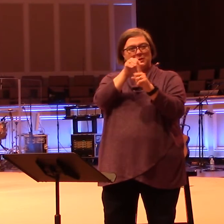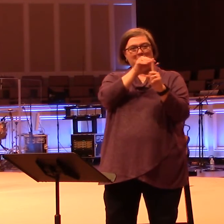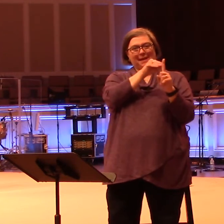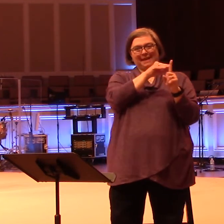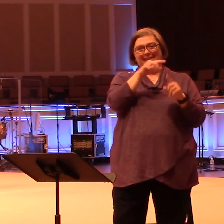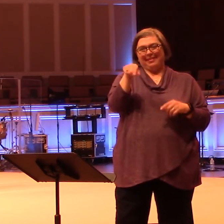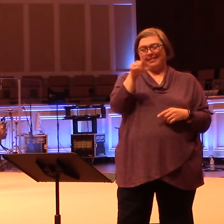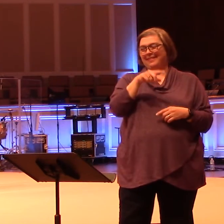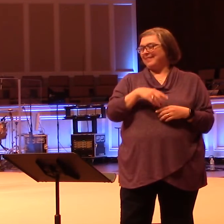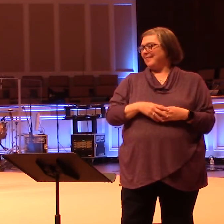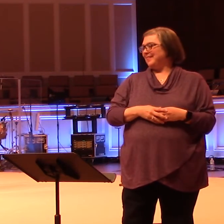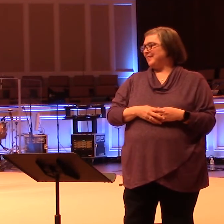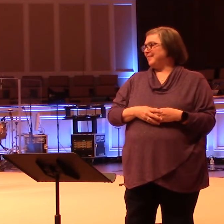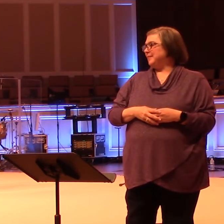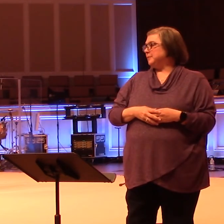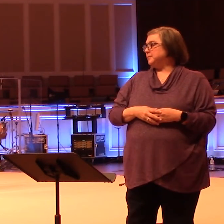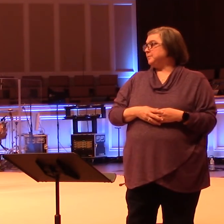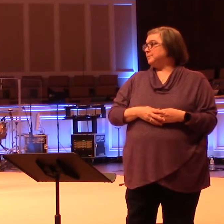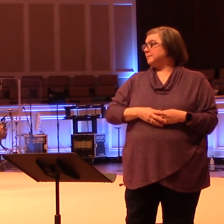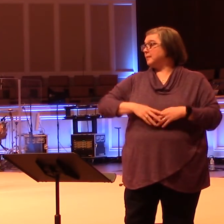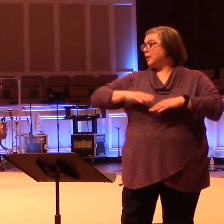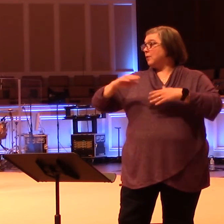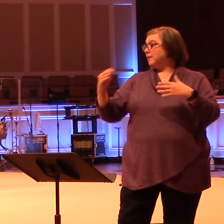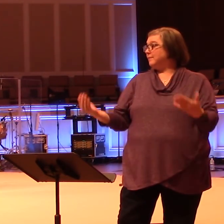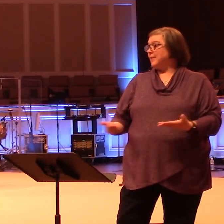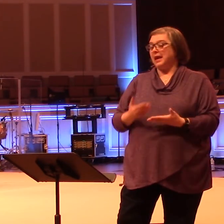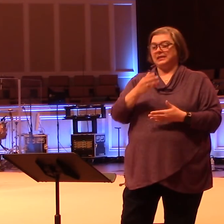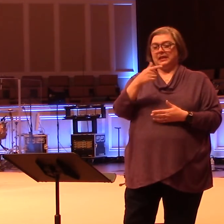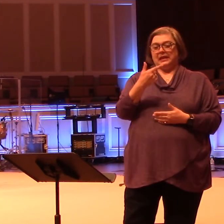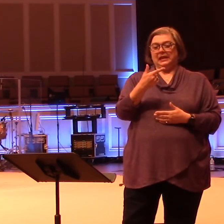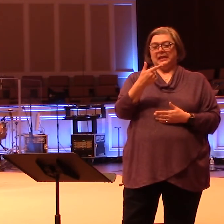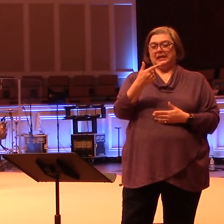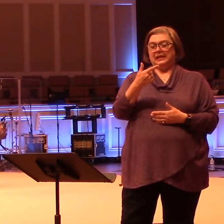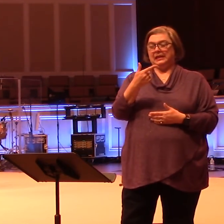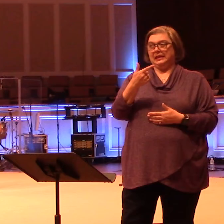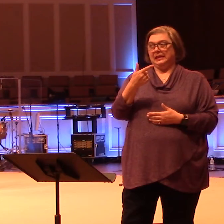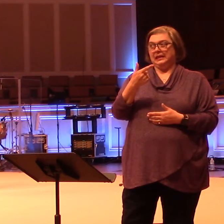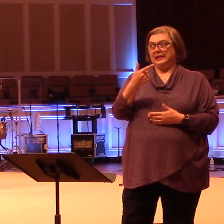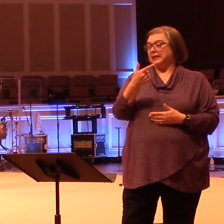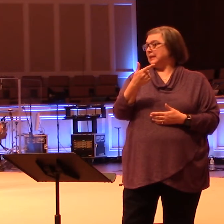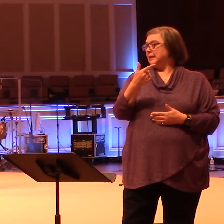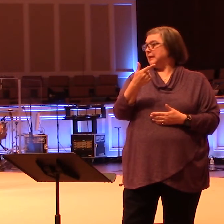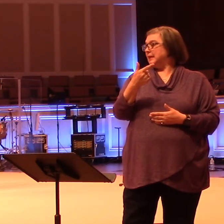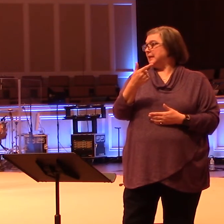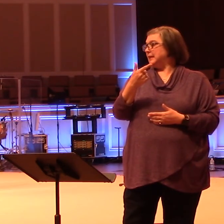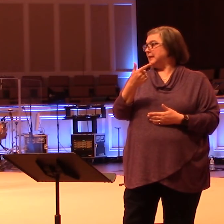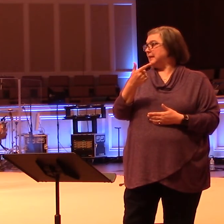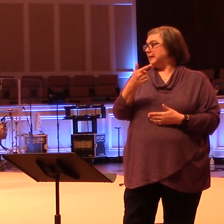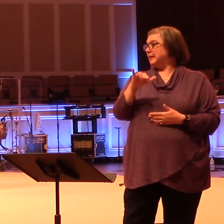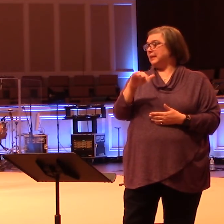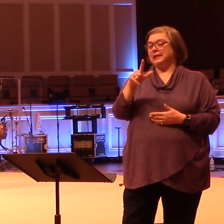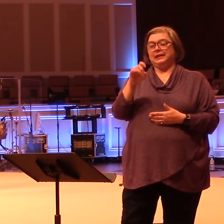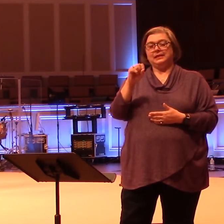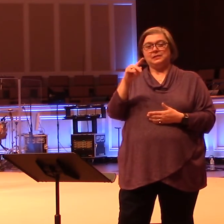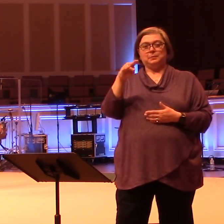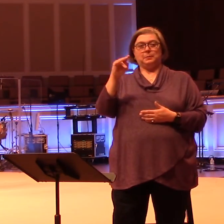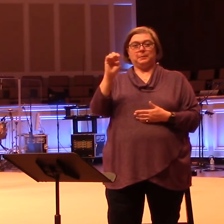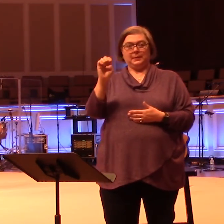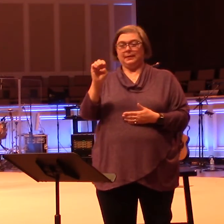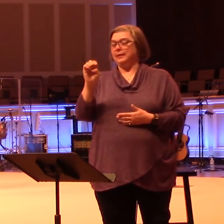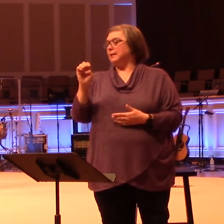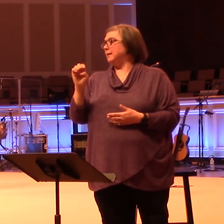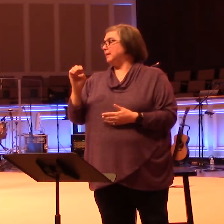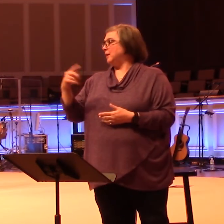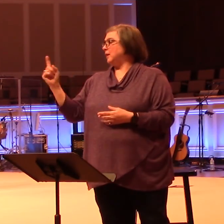letting you know more and reminding you about that in the days to come. Now let me invite the Gillespies to come stand with me here, Judd and Michelle Gillespie. They are coming